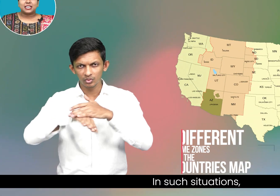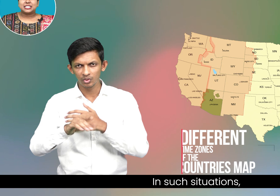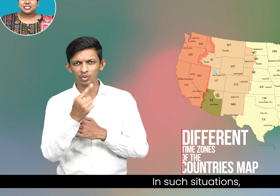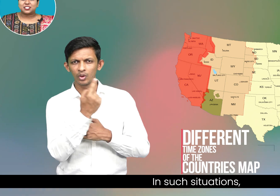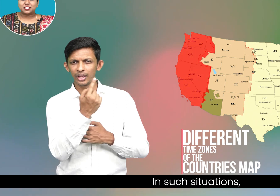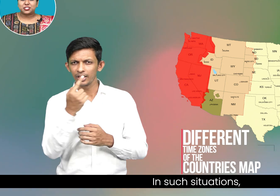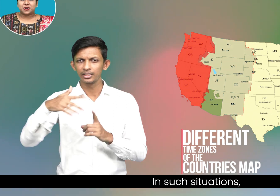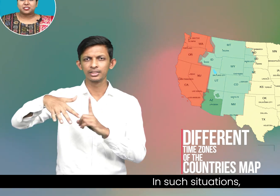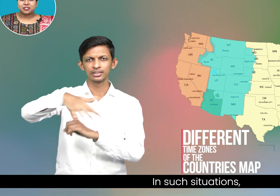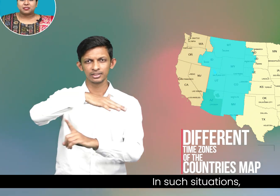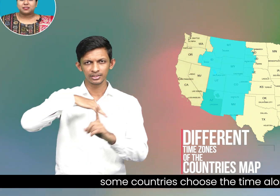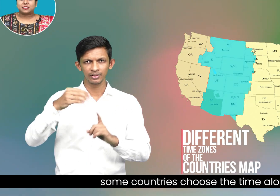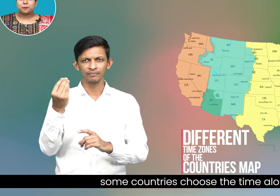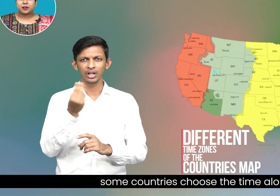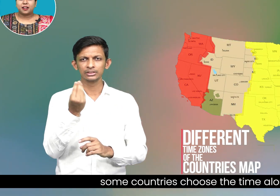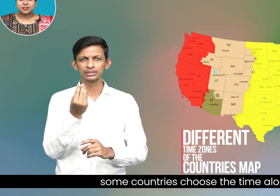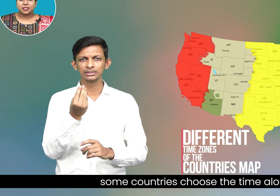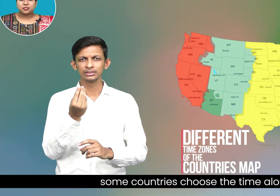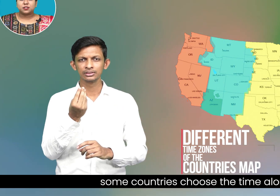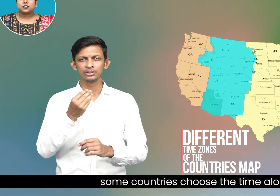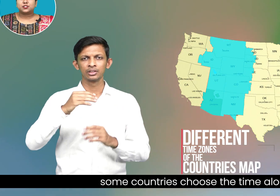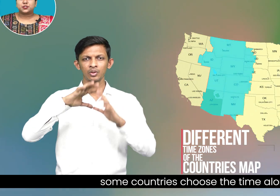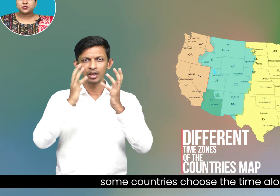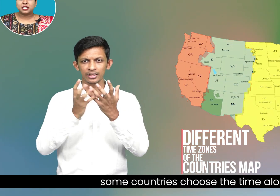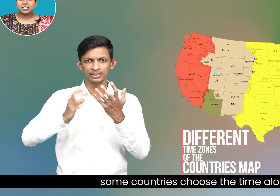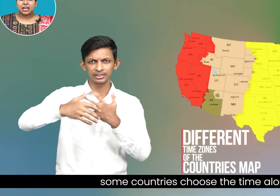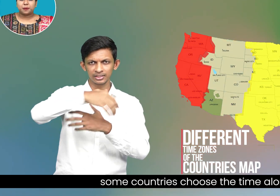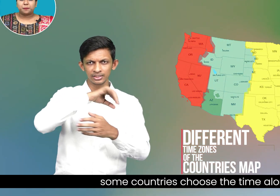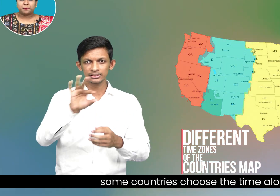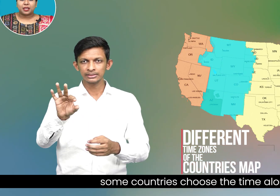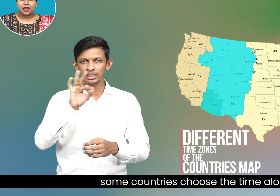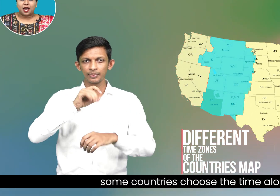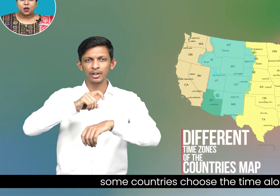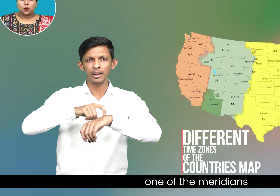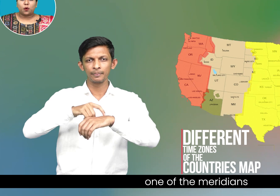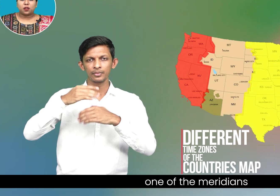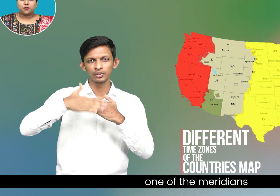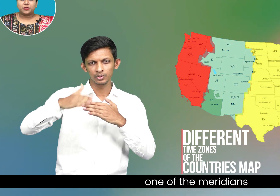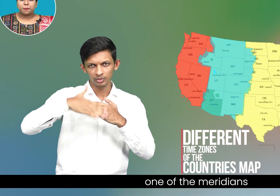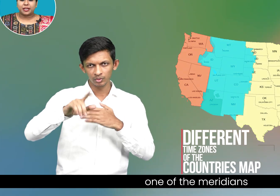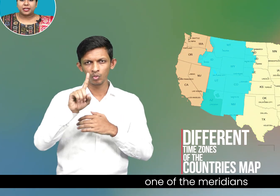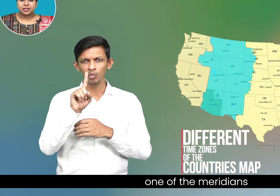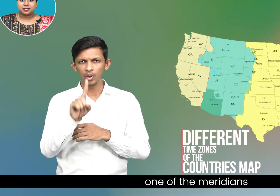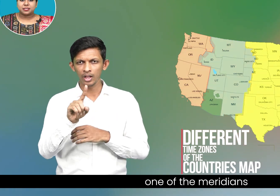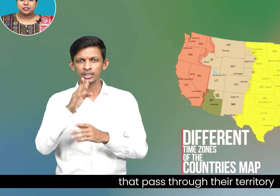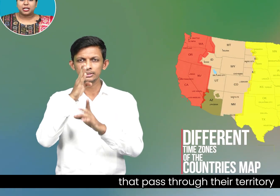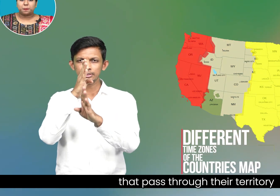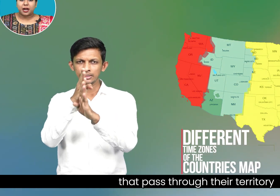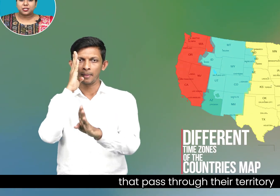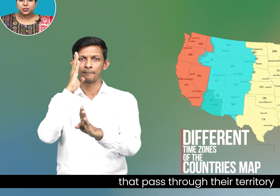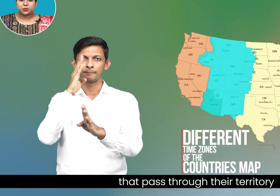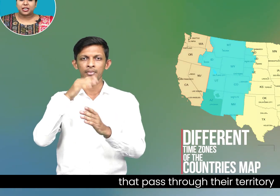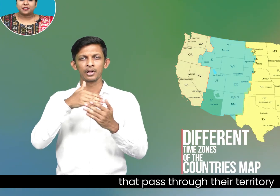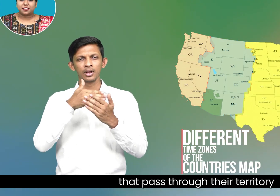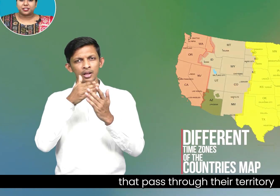In such situation, some countries choose the time along one of the meridians that